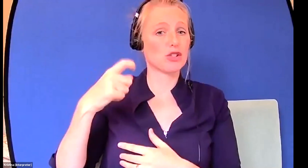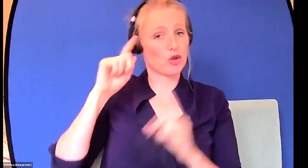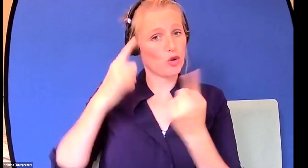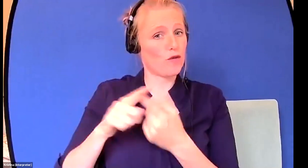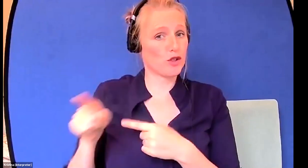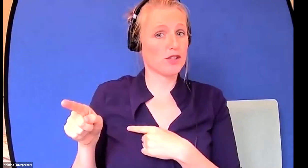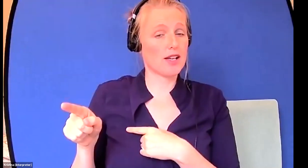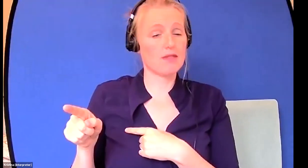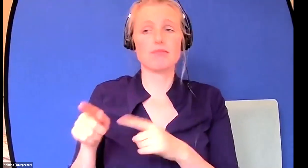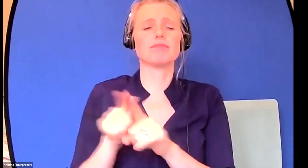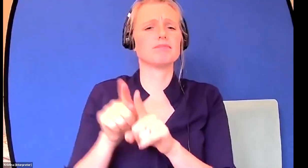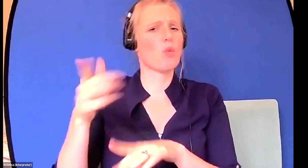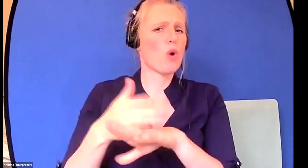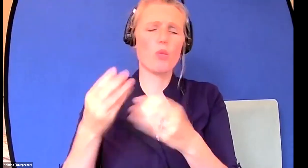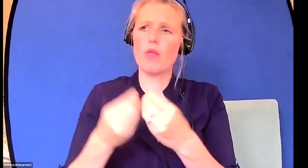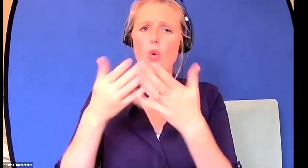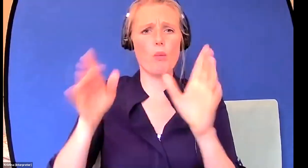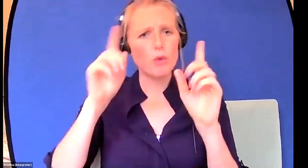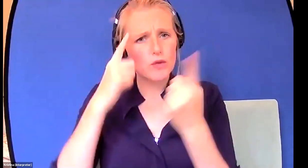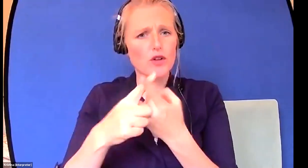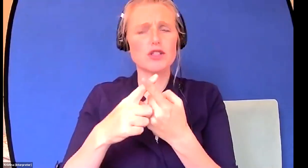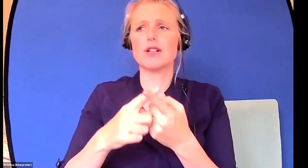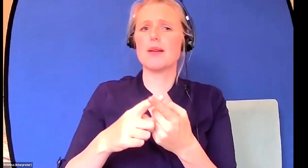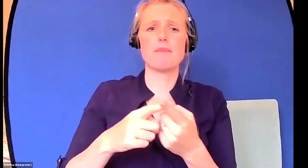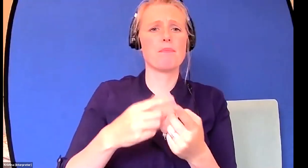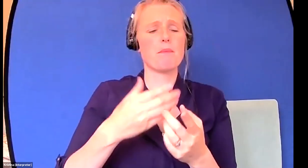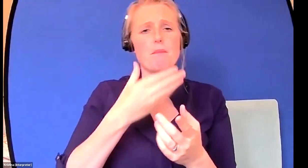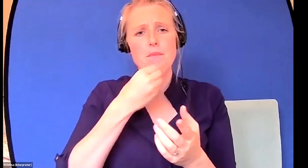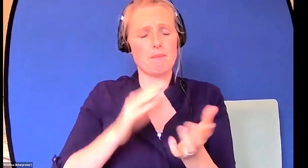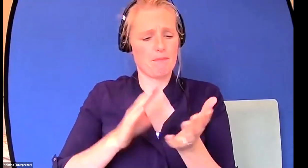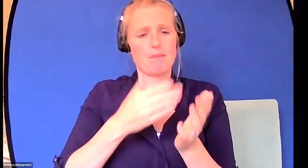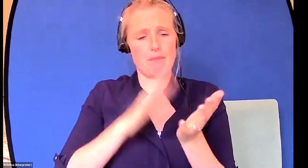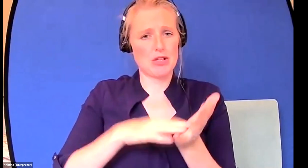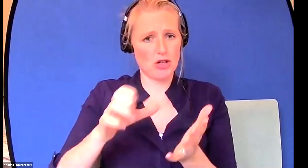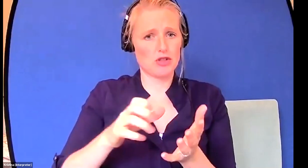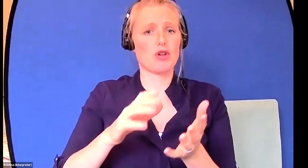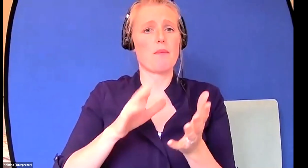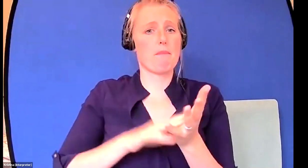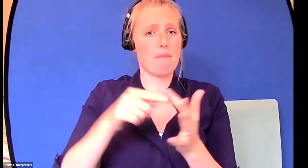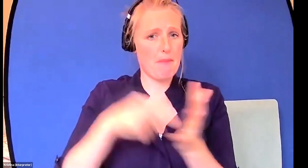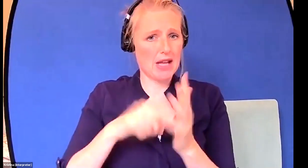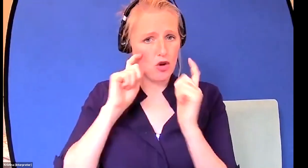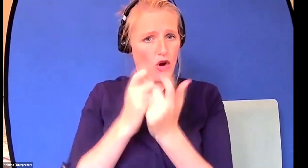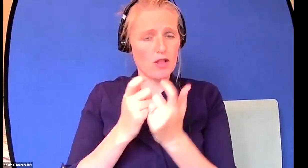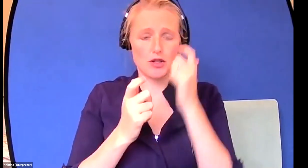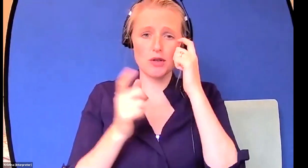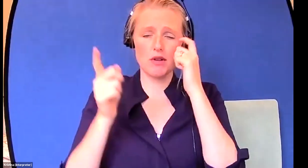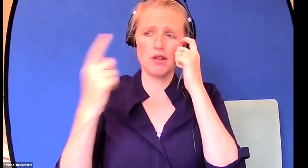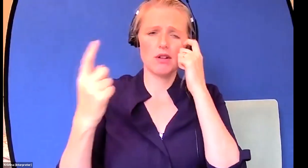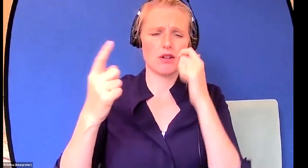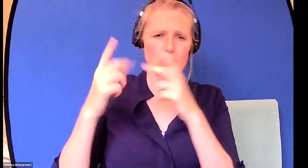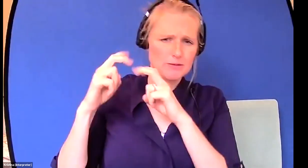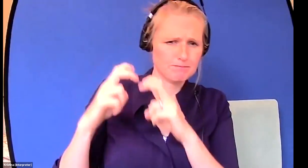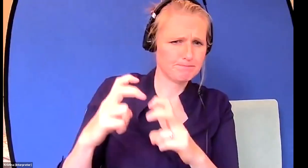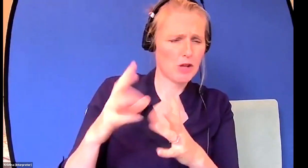also worked with the Open University, Manchester Metropolitan College, and his research is principally in the cultural and creative